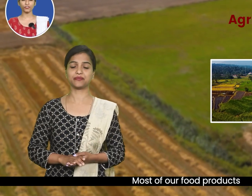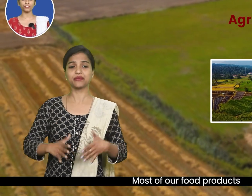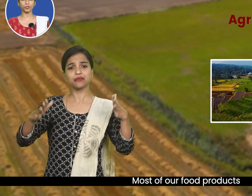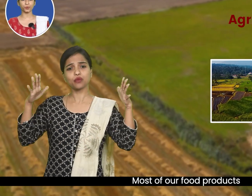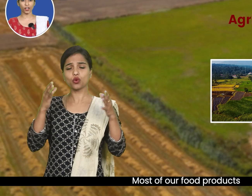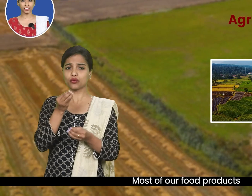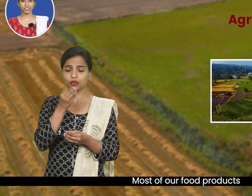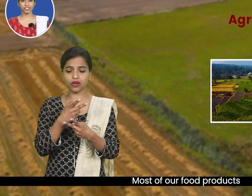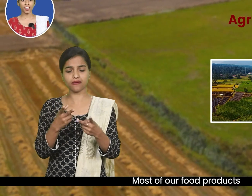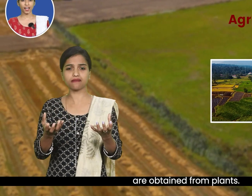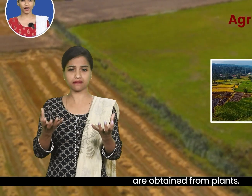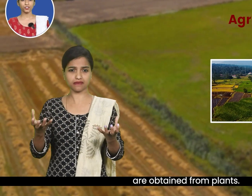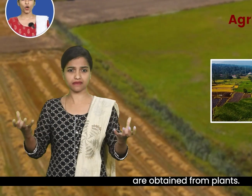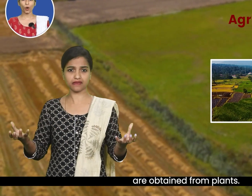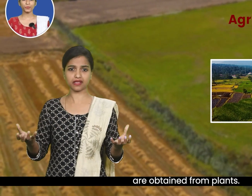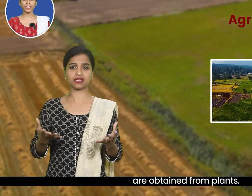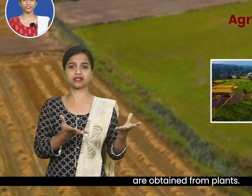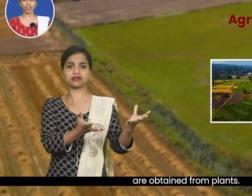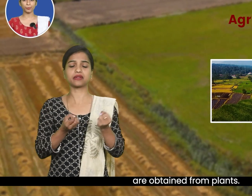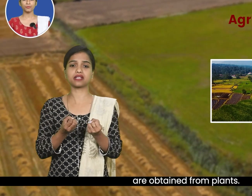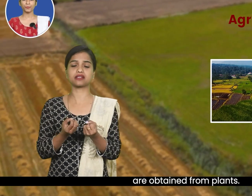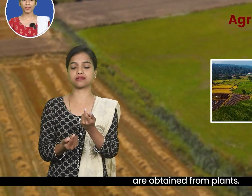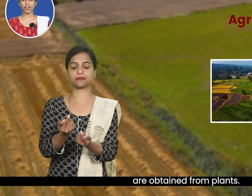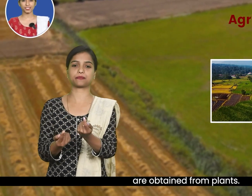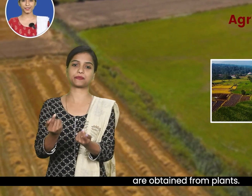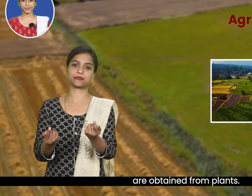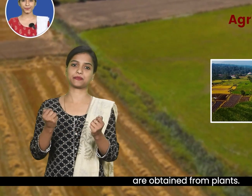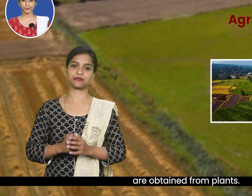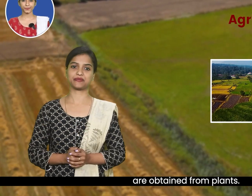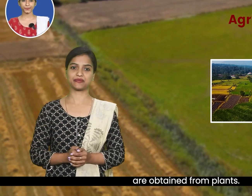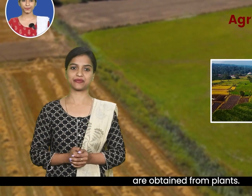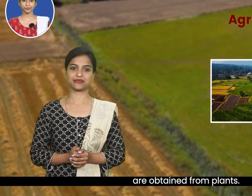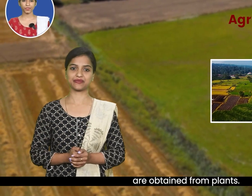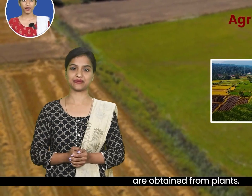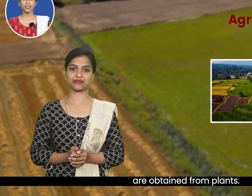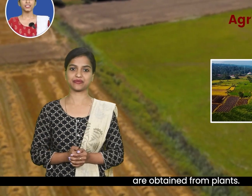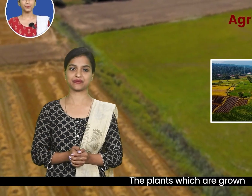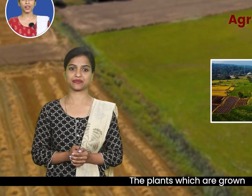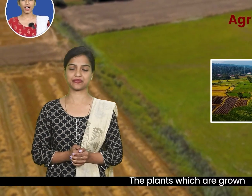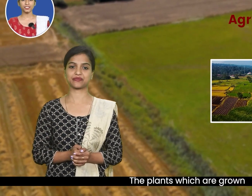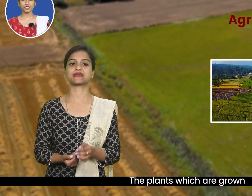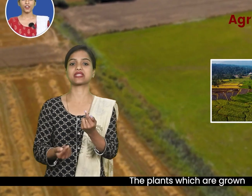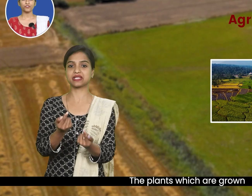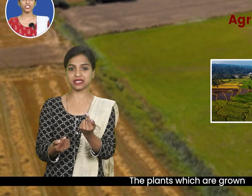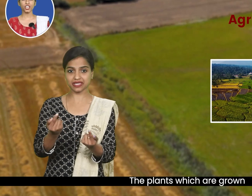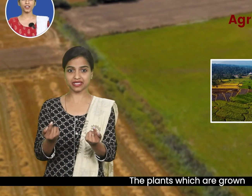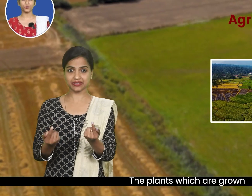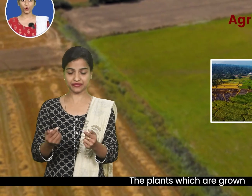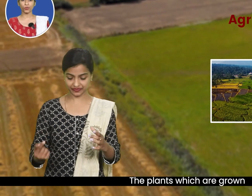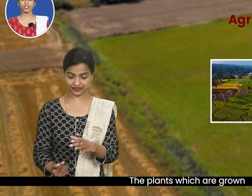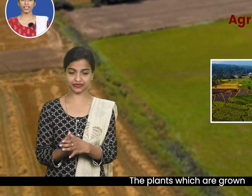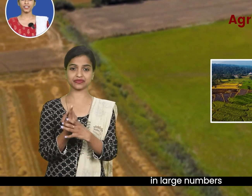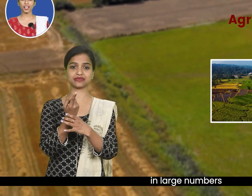Most of our food products are obtained from plants. The plants which